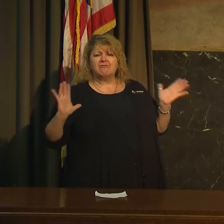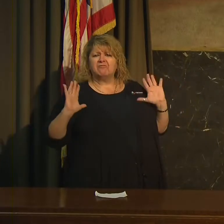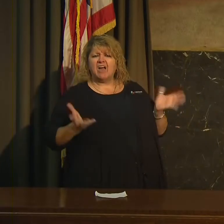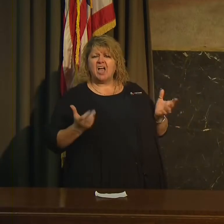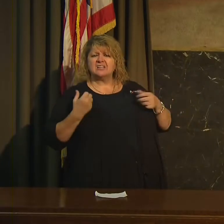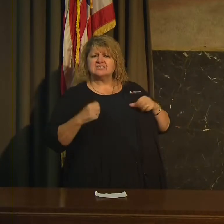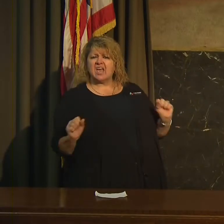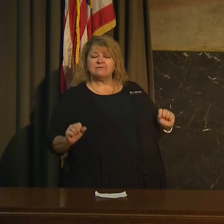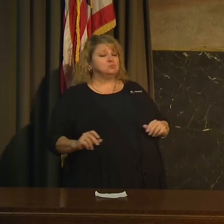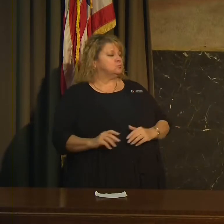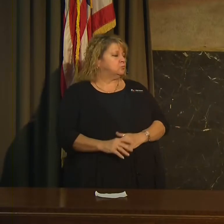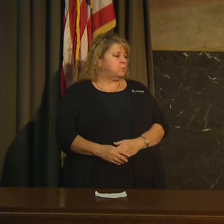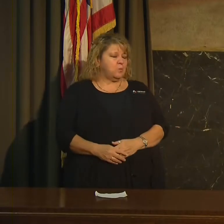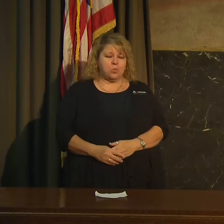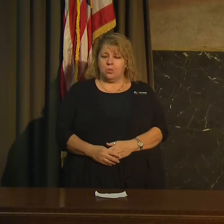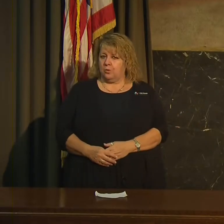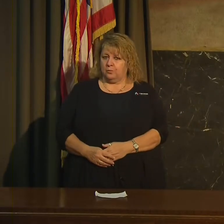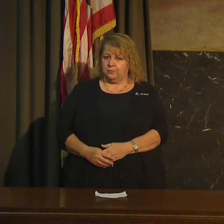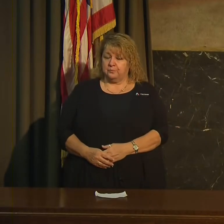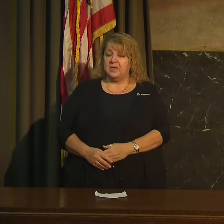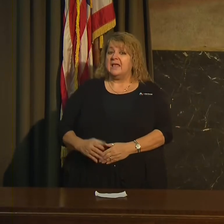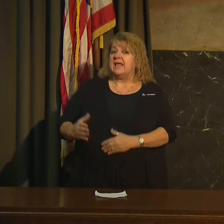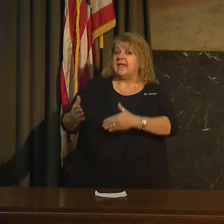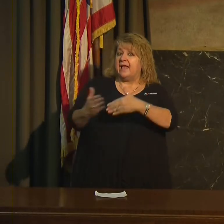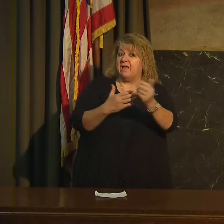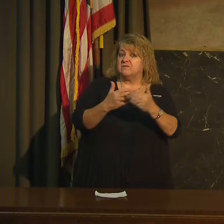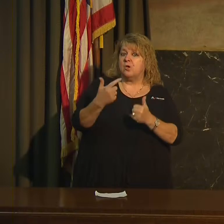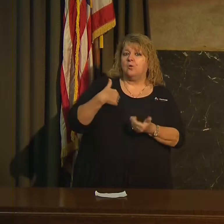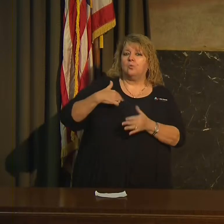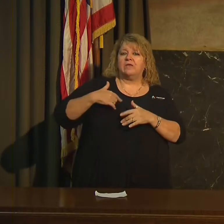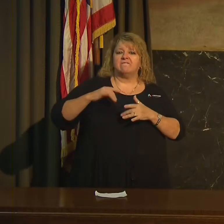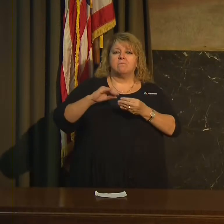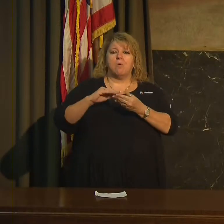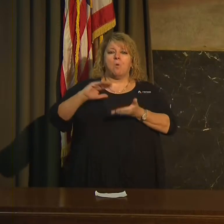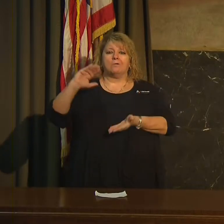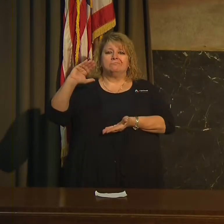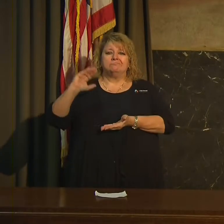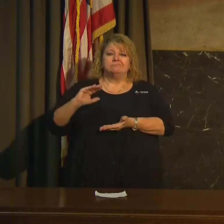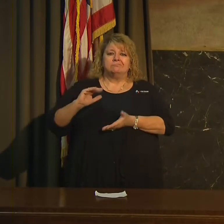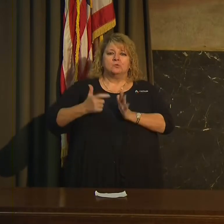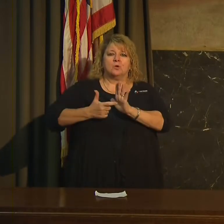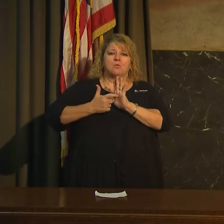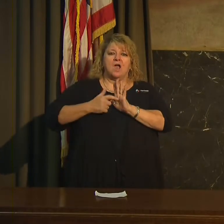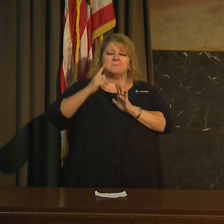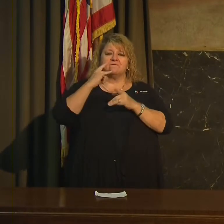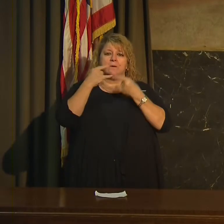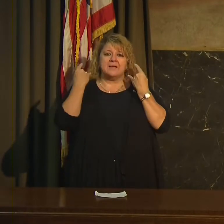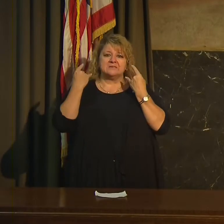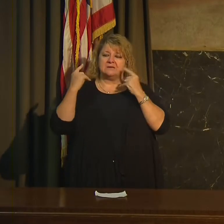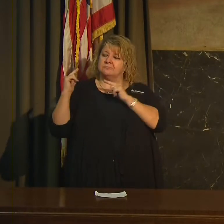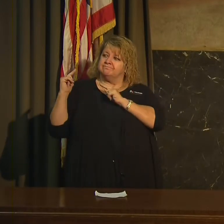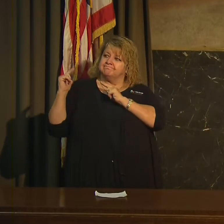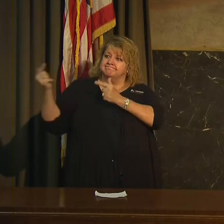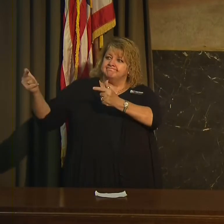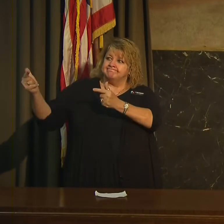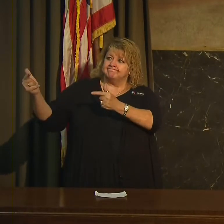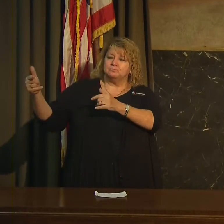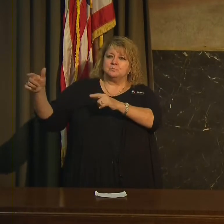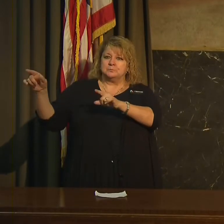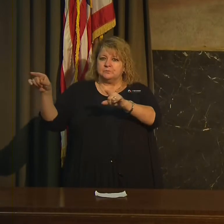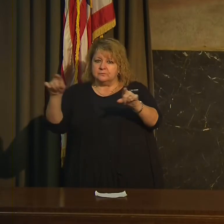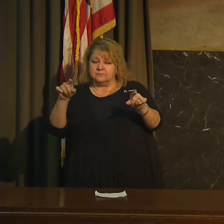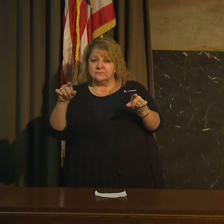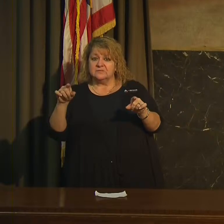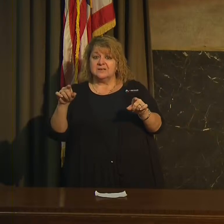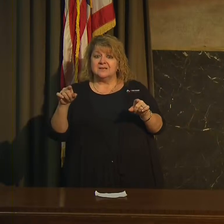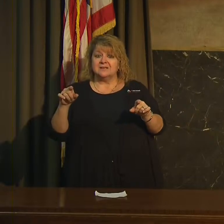masking is being removed in a number of settings, the public health recommendation of masking very much remains. And I'm going to talk a